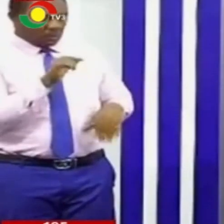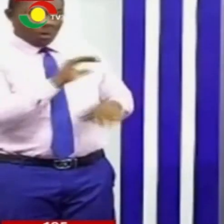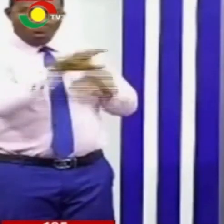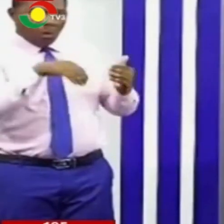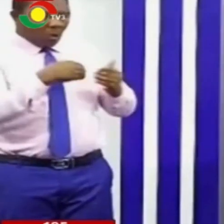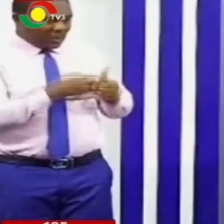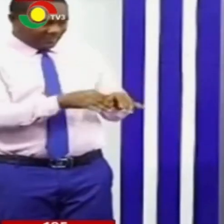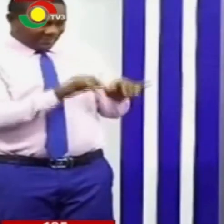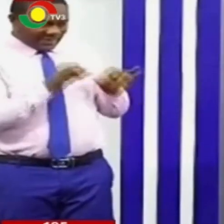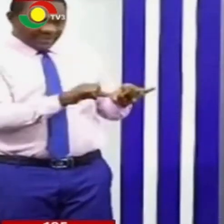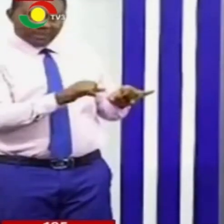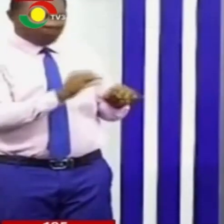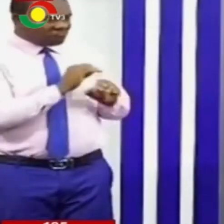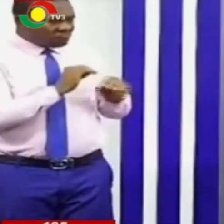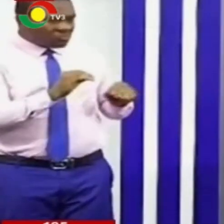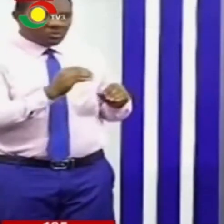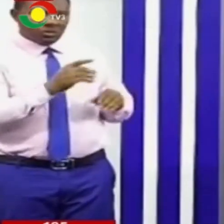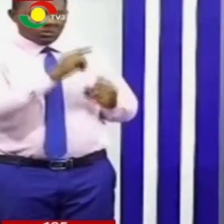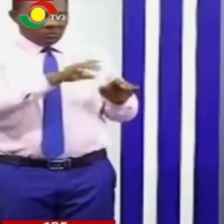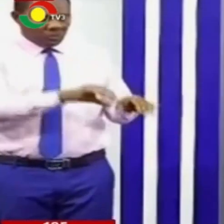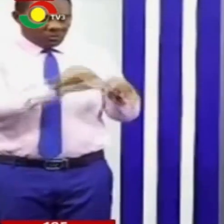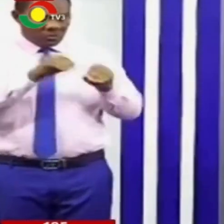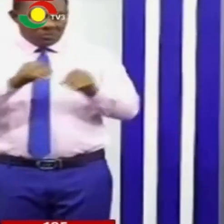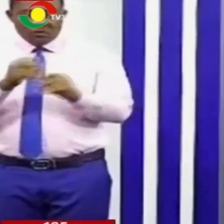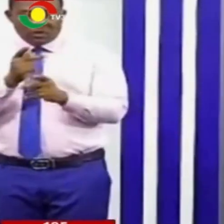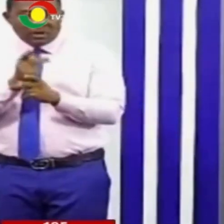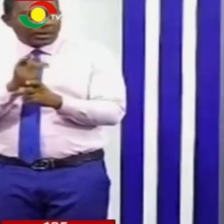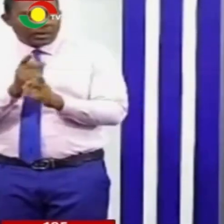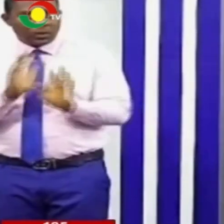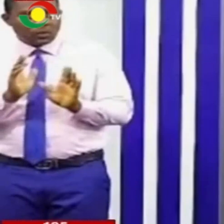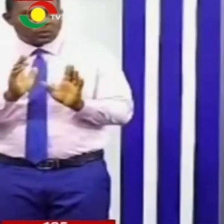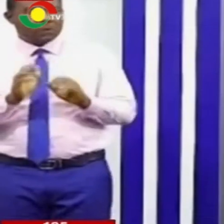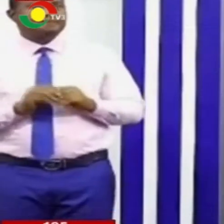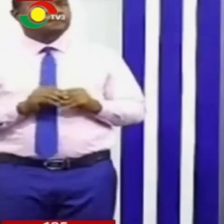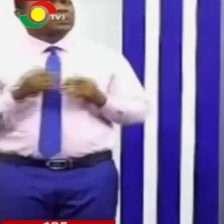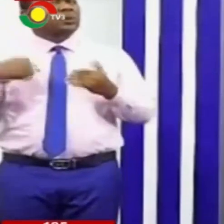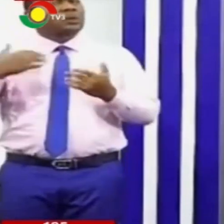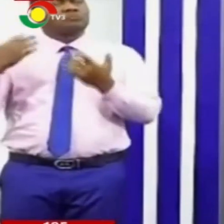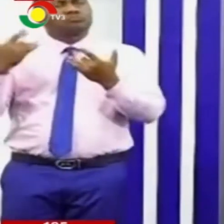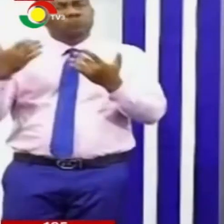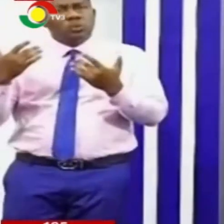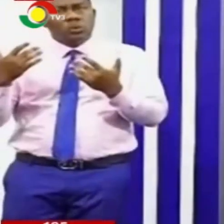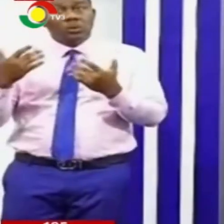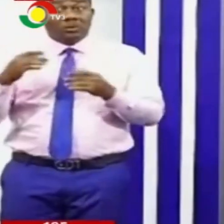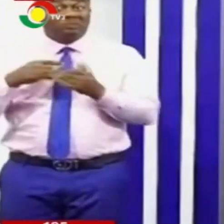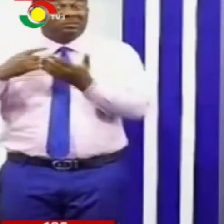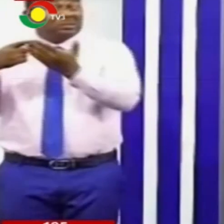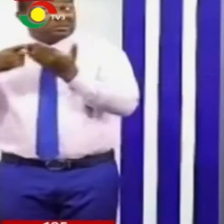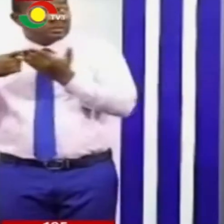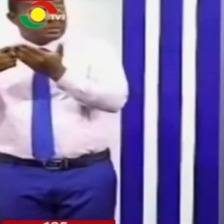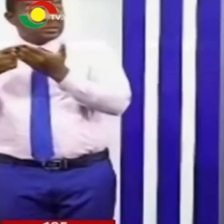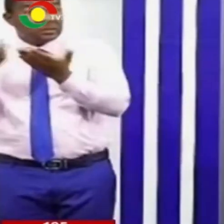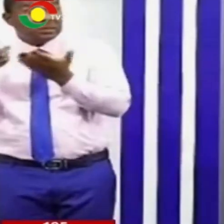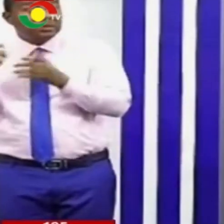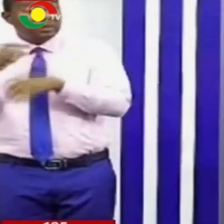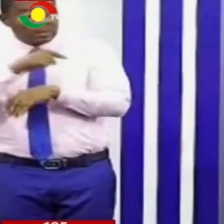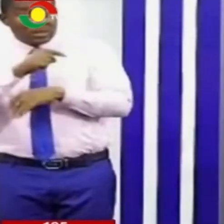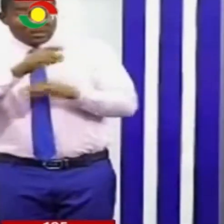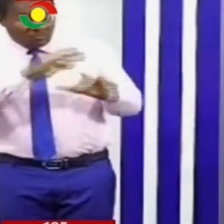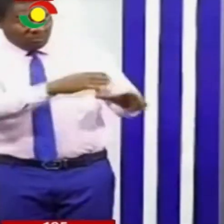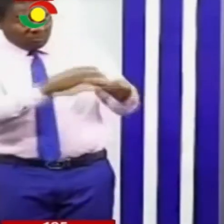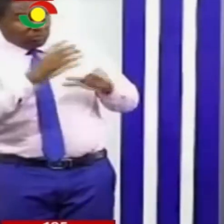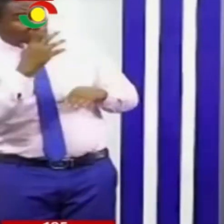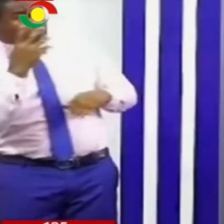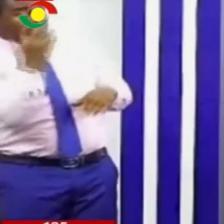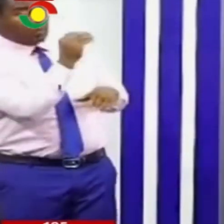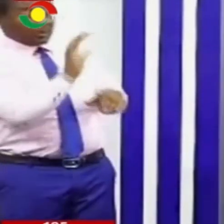for home management. But as at now, while we are waiting to complete the diplomatic protocol so that we can